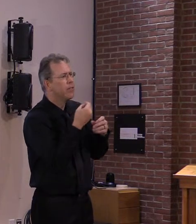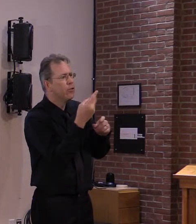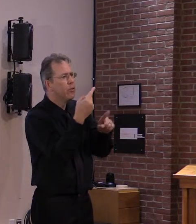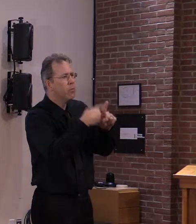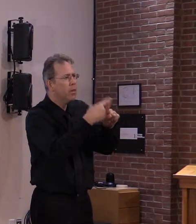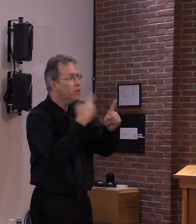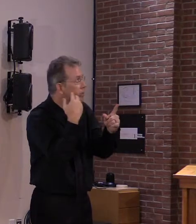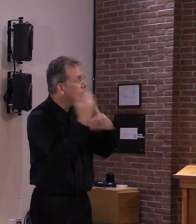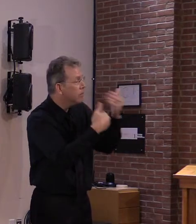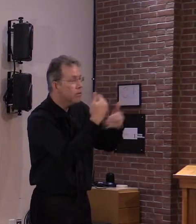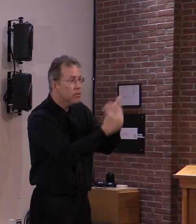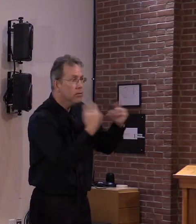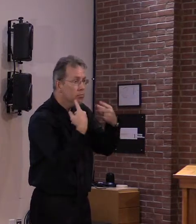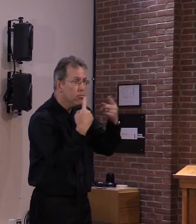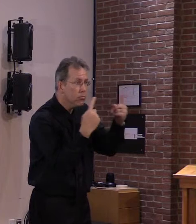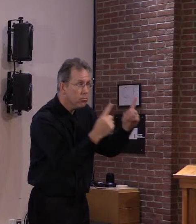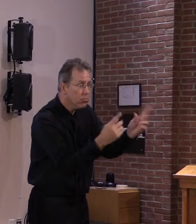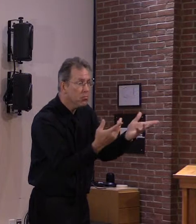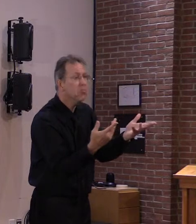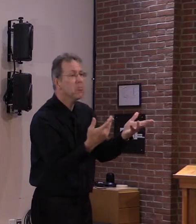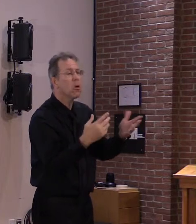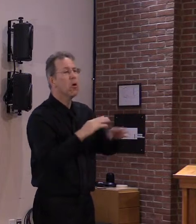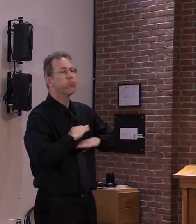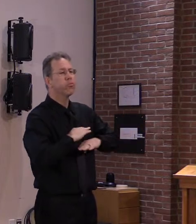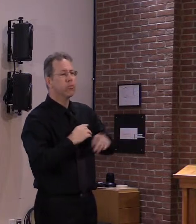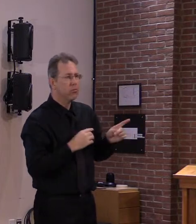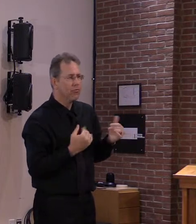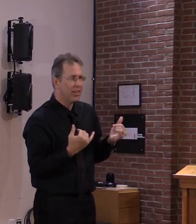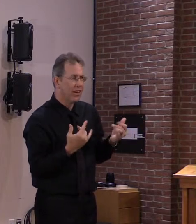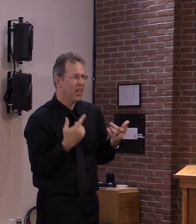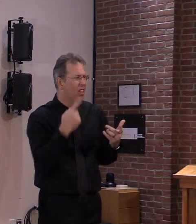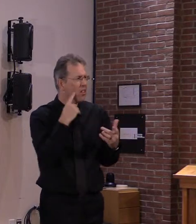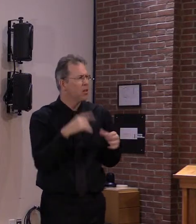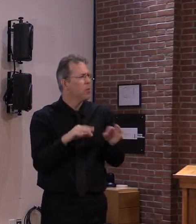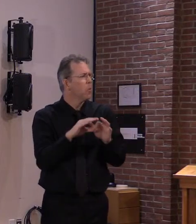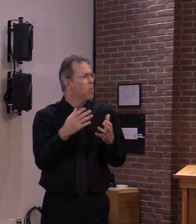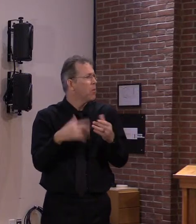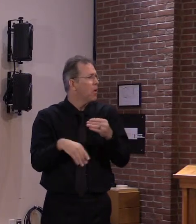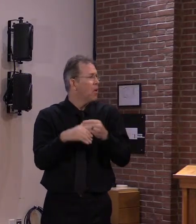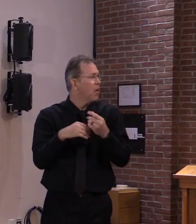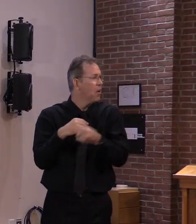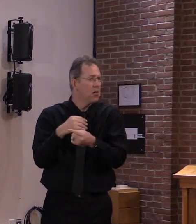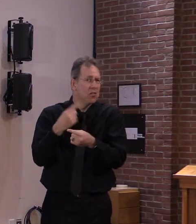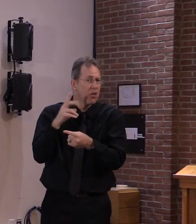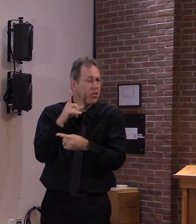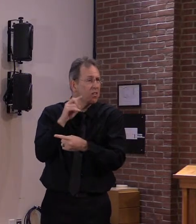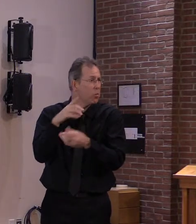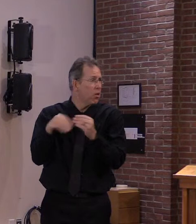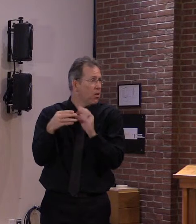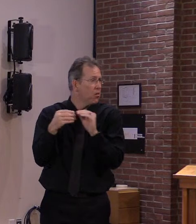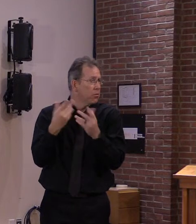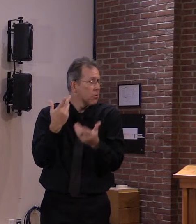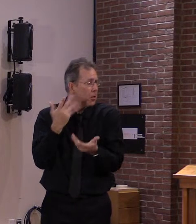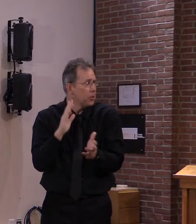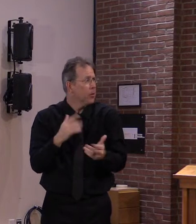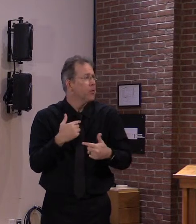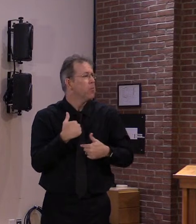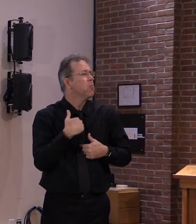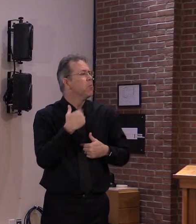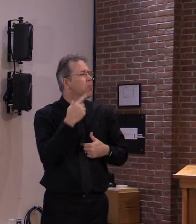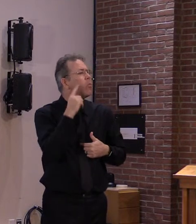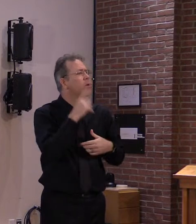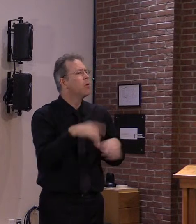Governor, it sounds like in the medium term, like in the coming year,